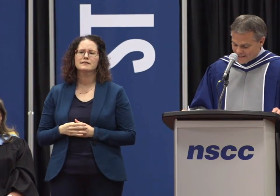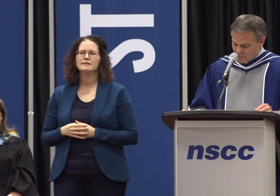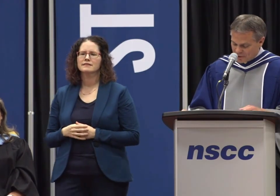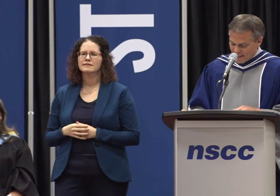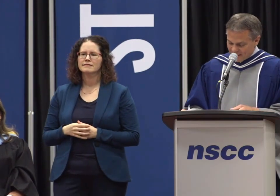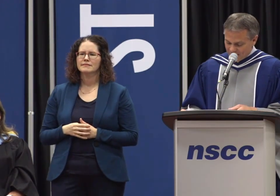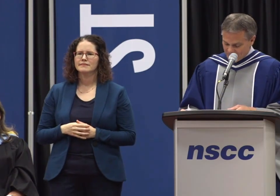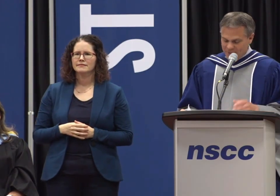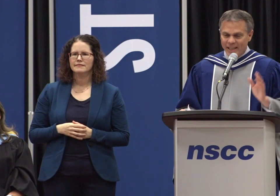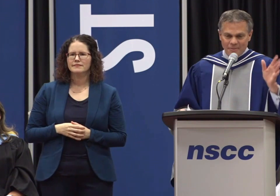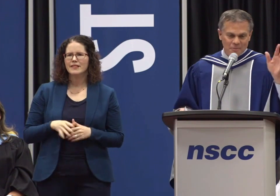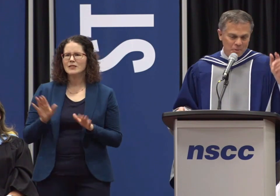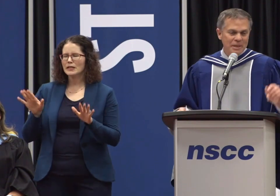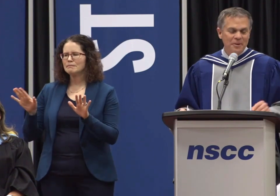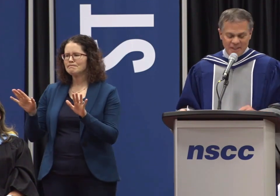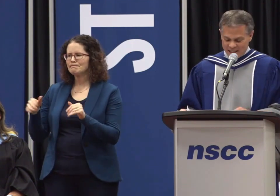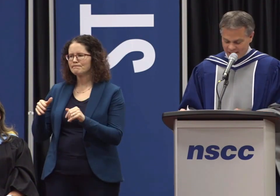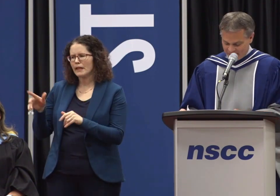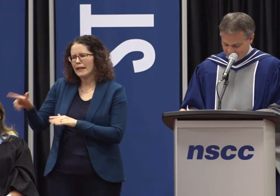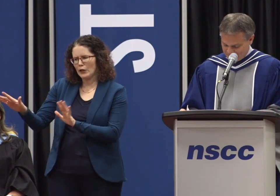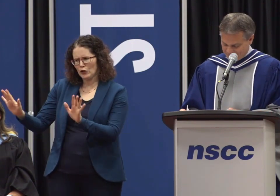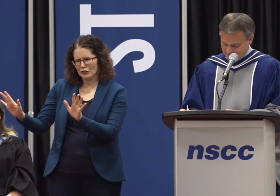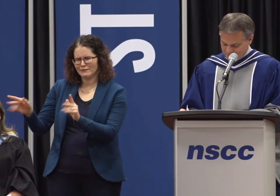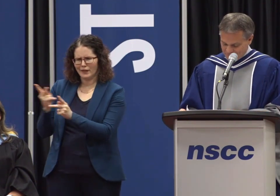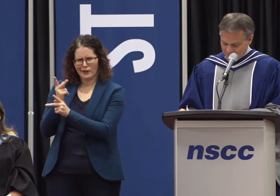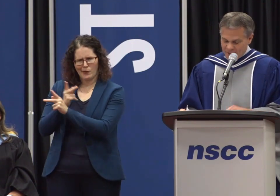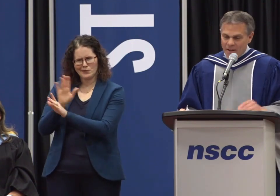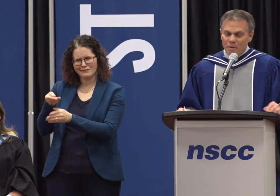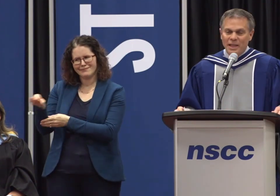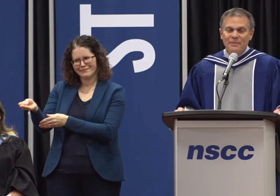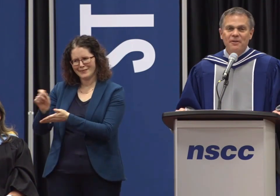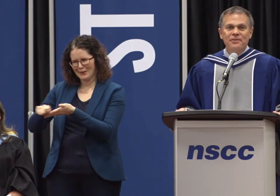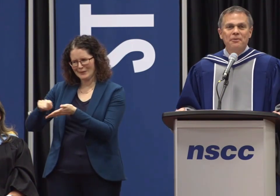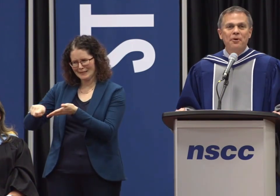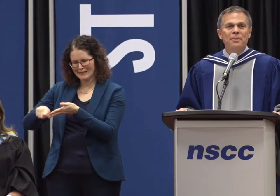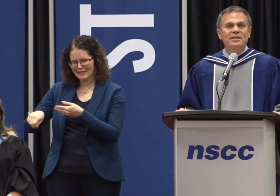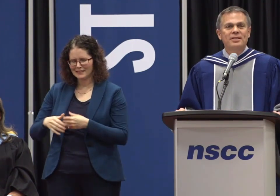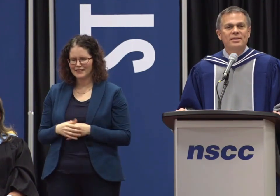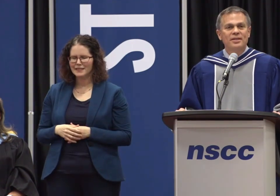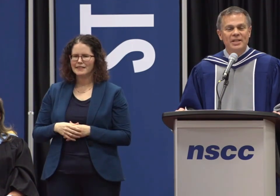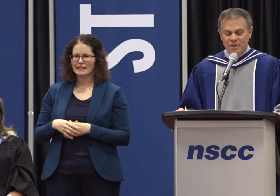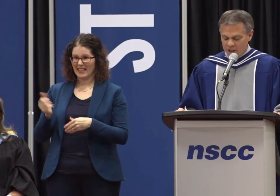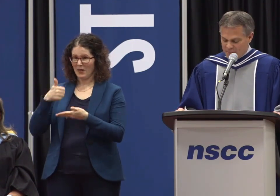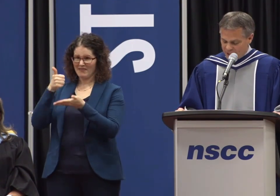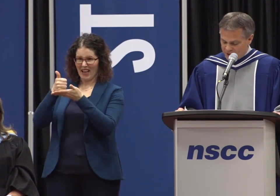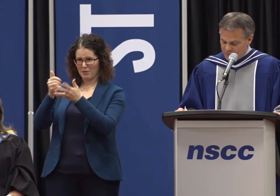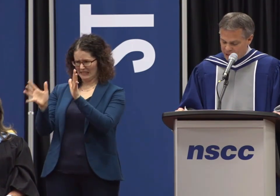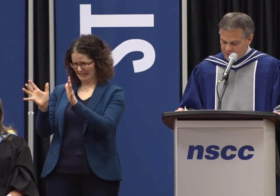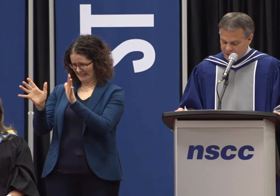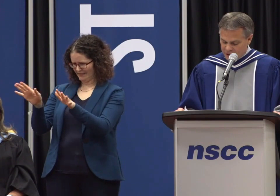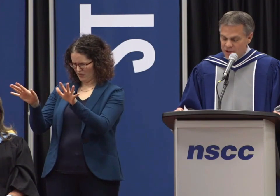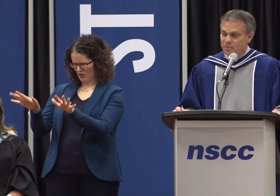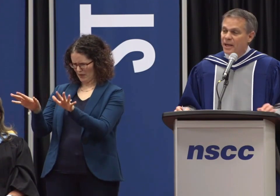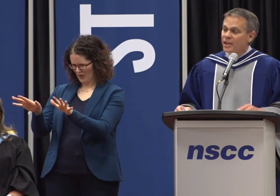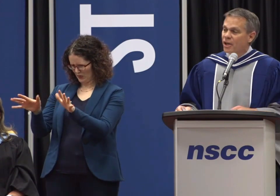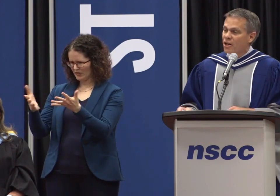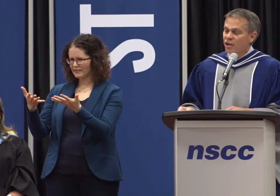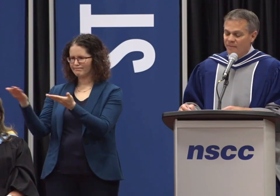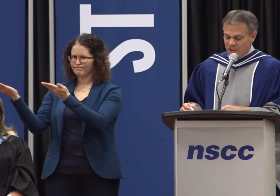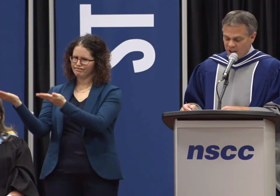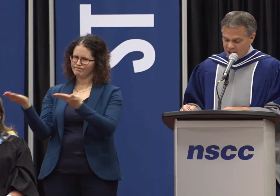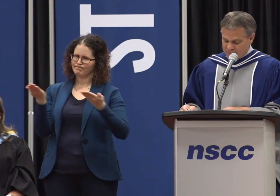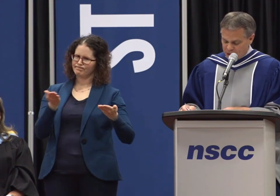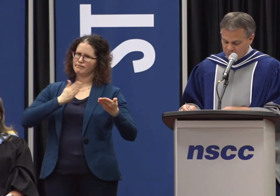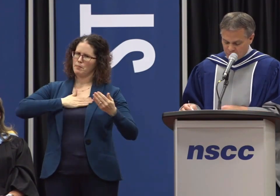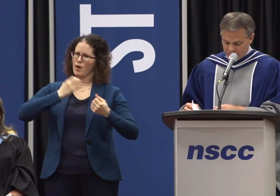So I said, we'll worry about that later. Well, after a few moments, things calmed down and we were able to get her into my car, and